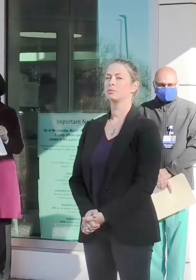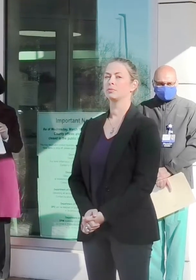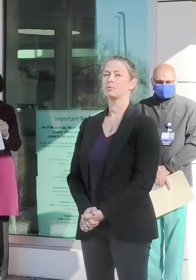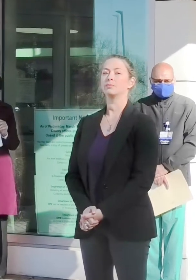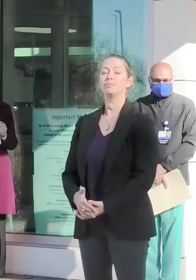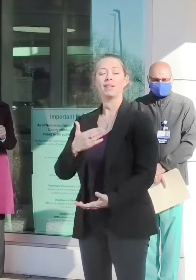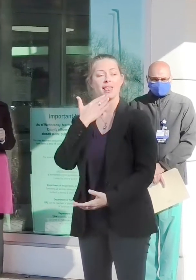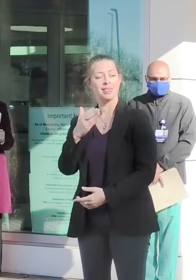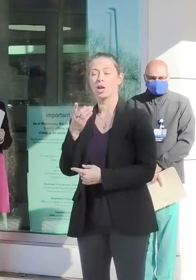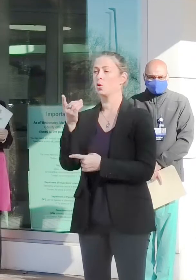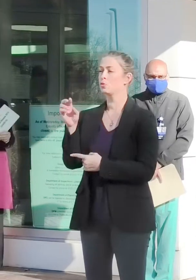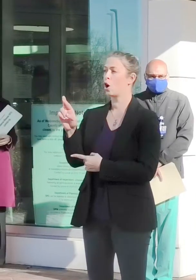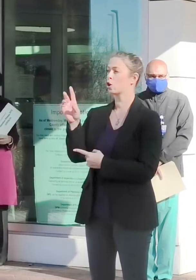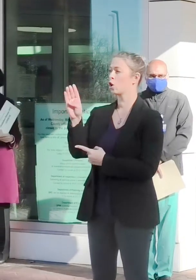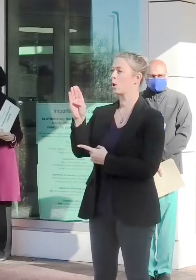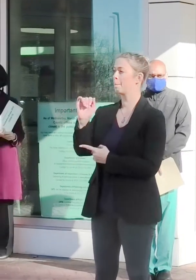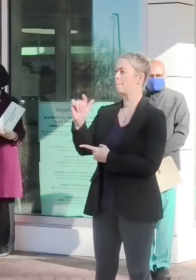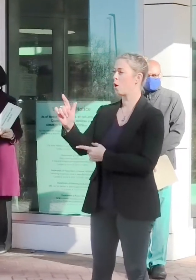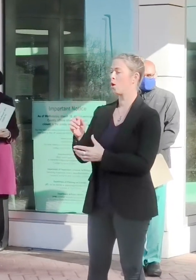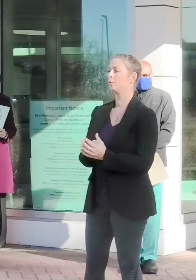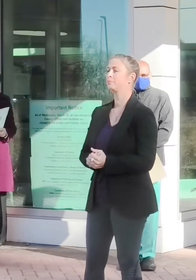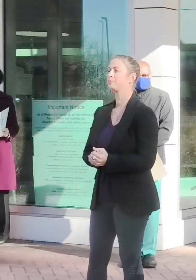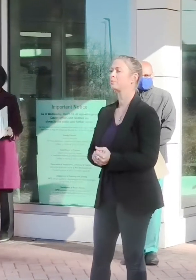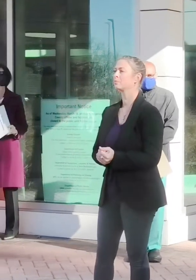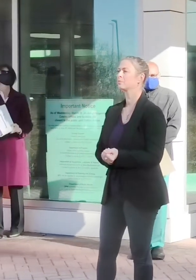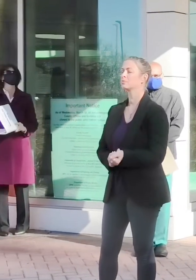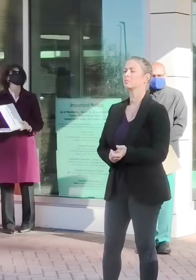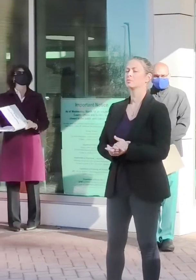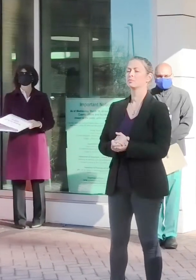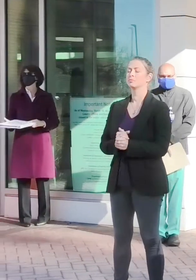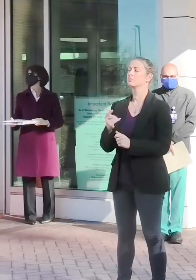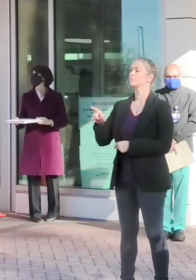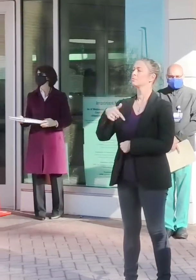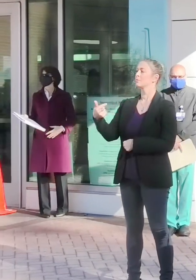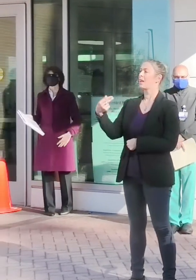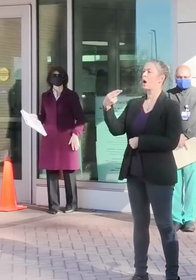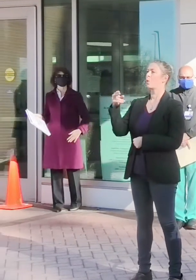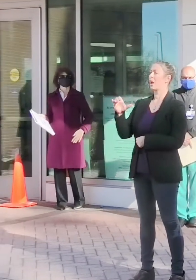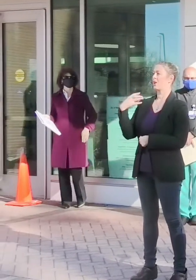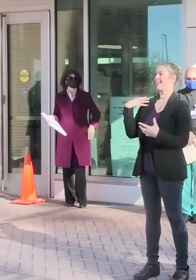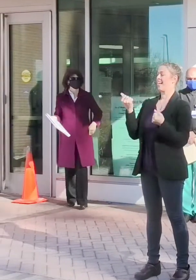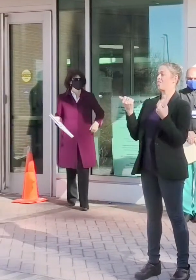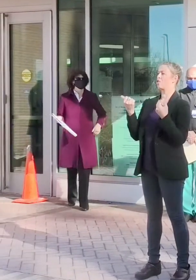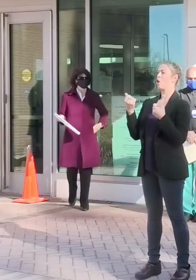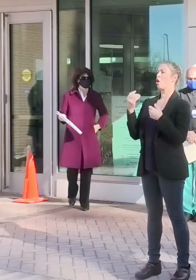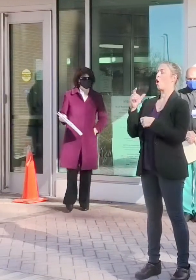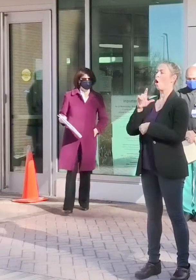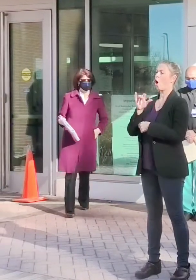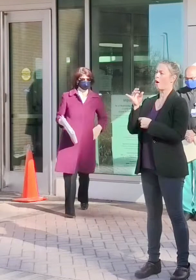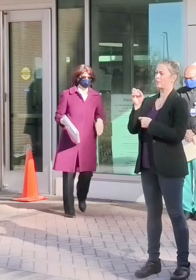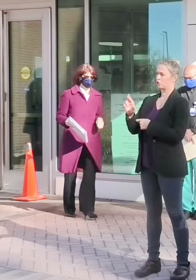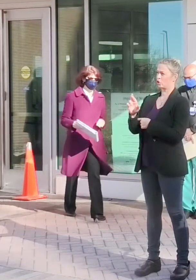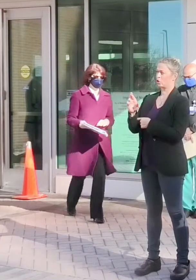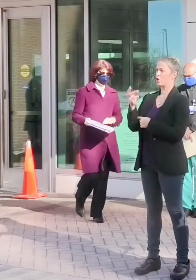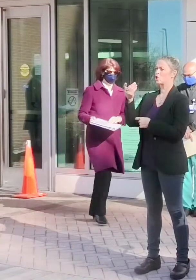Thank you, Dr. Ball. And now we'll hear from our Howard County Health Officer, Dr. Maura Rossman.